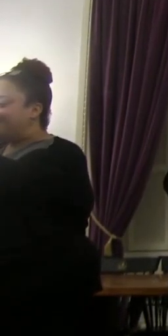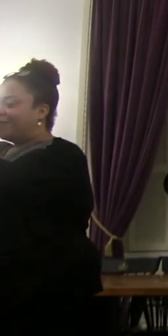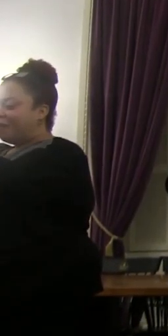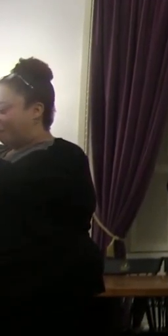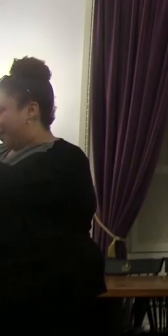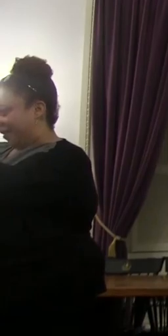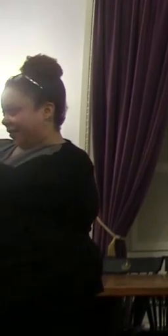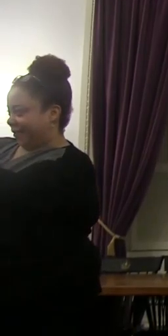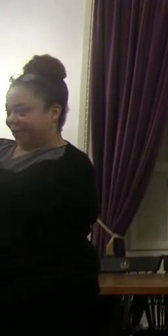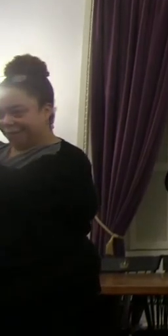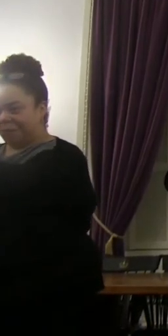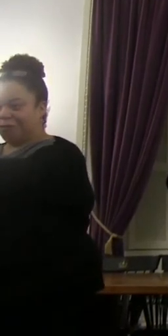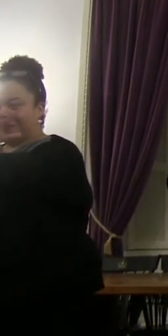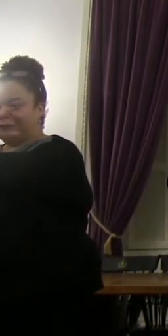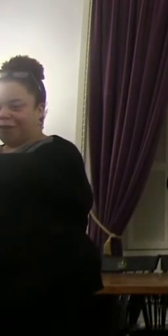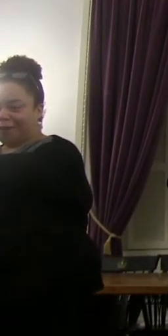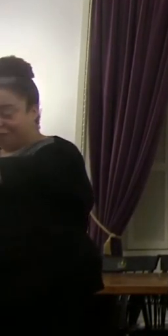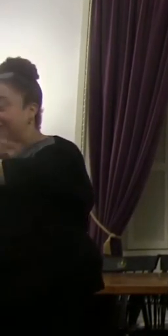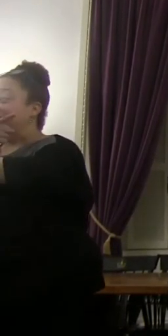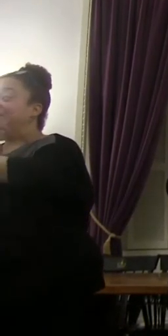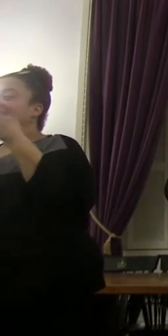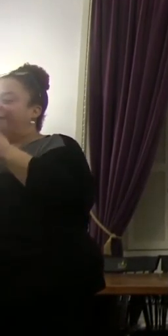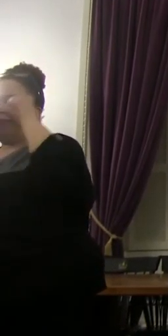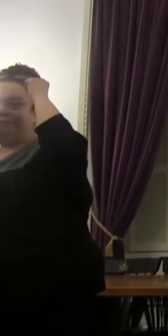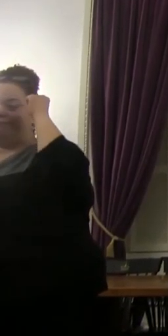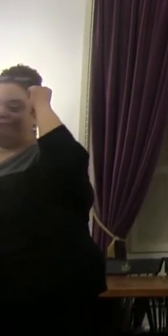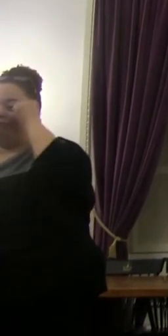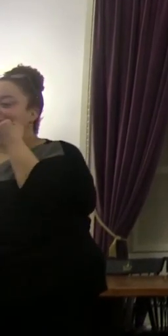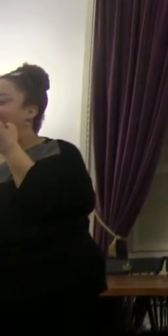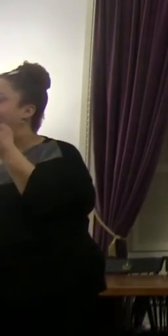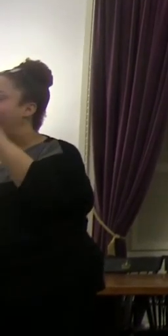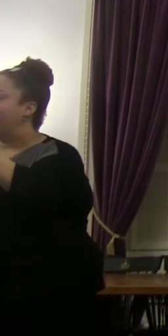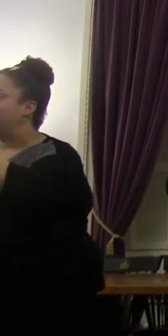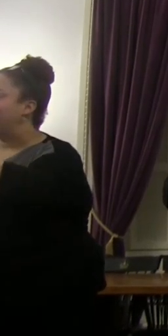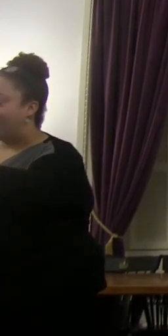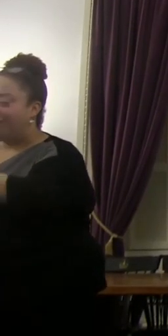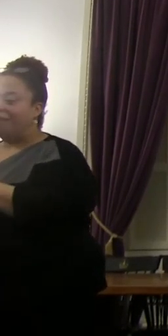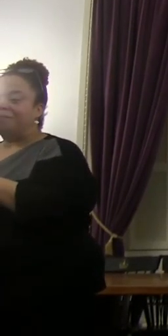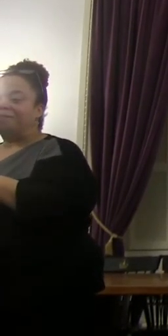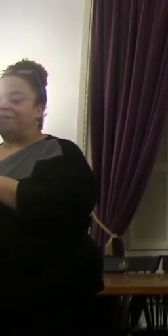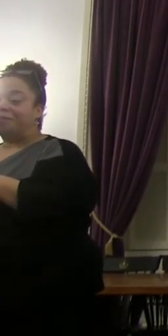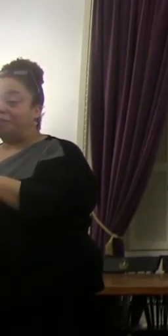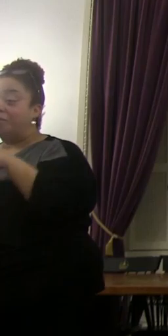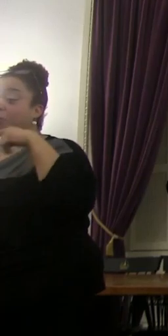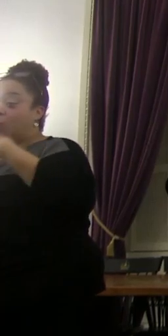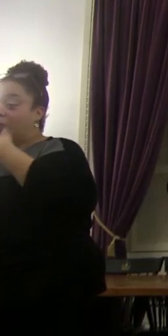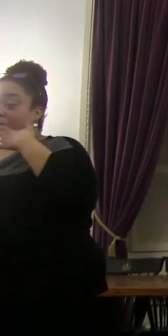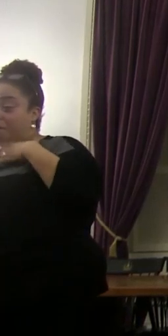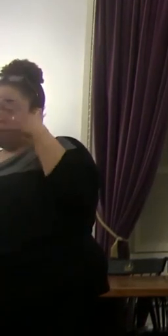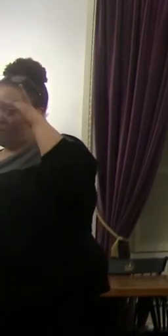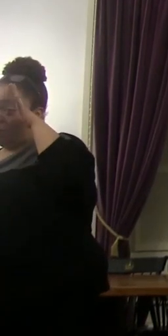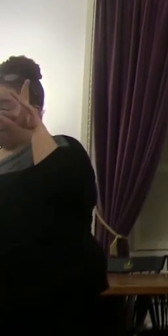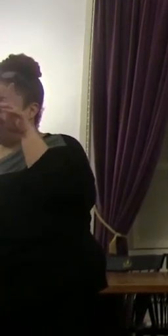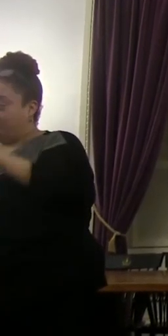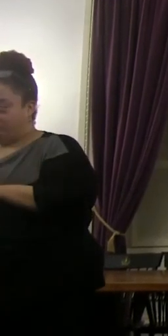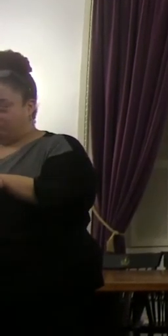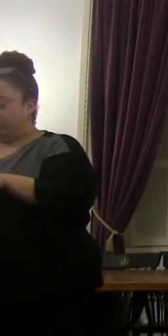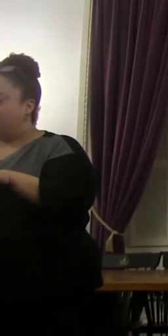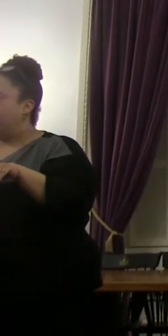he unfortunately died from those 11 dude those injuries my mom was a single mom overnight with three boys so I